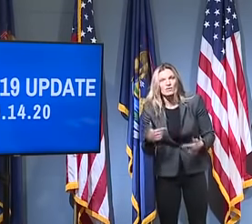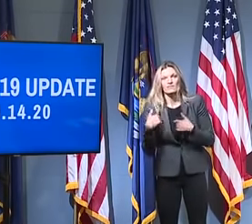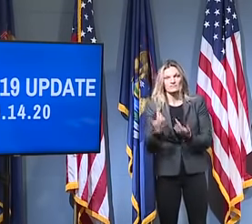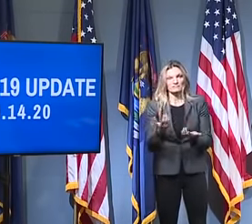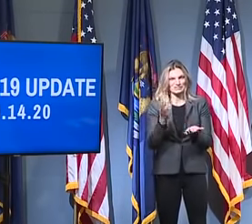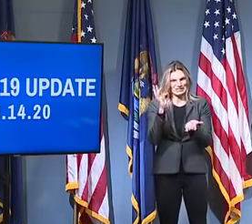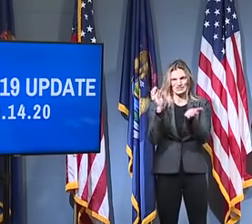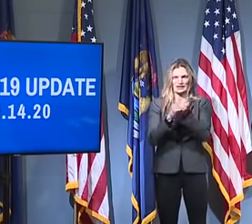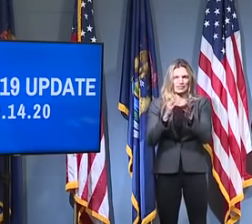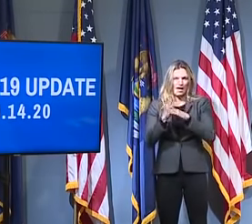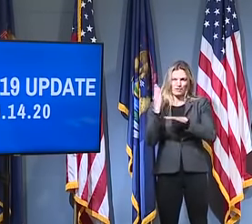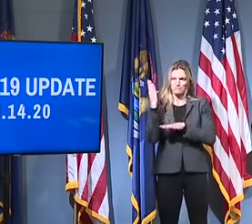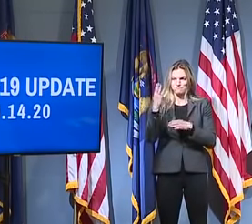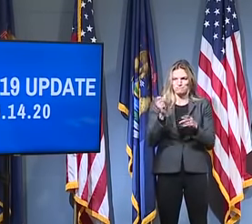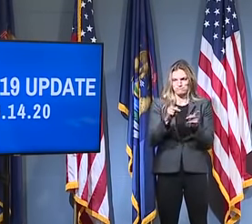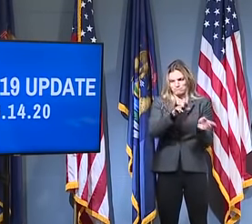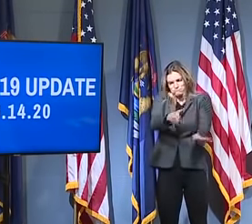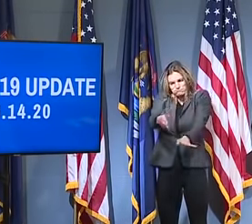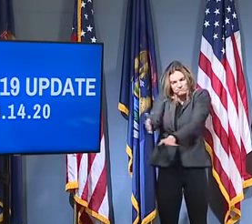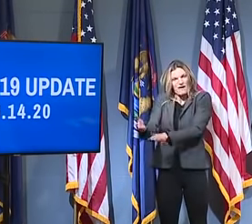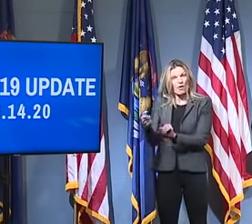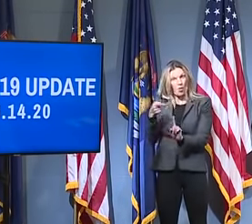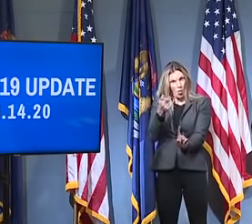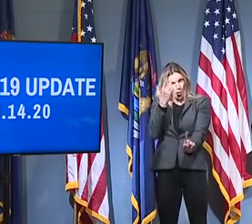6,289 lives to COVID-19.